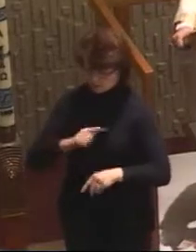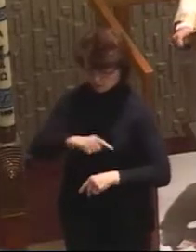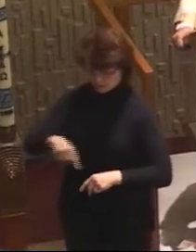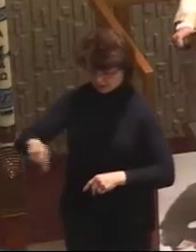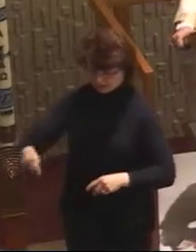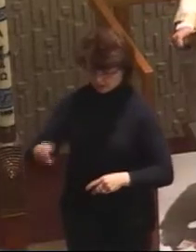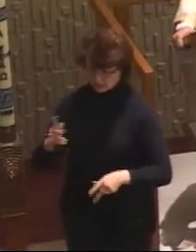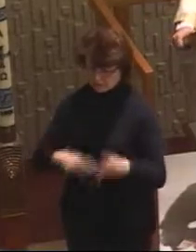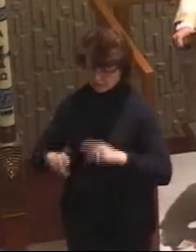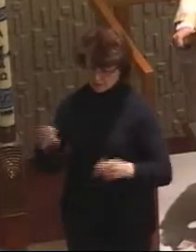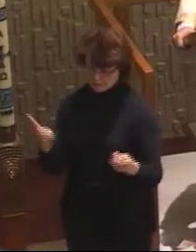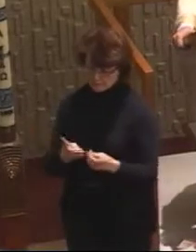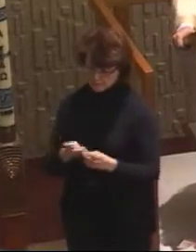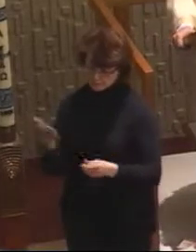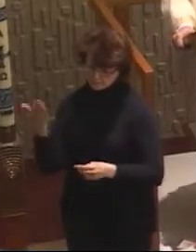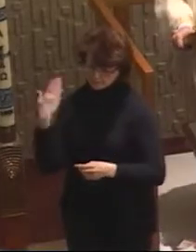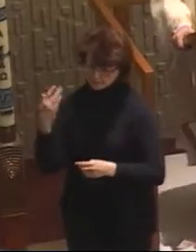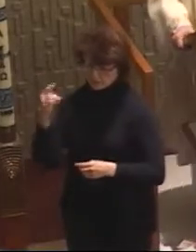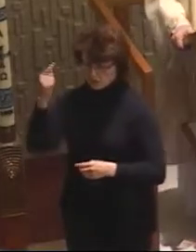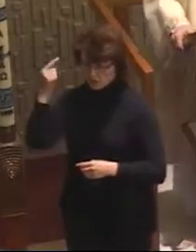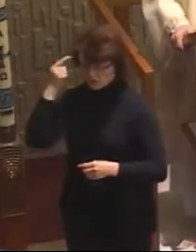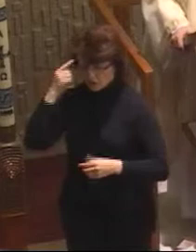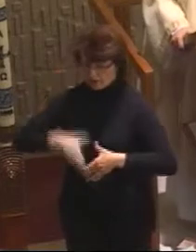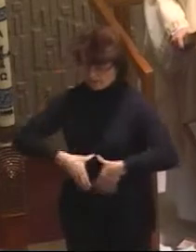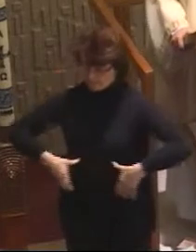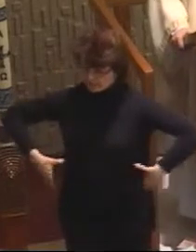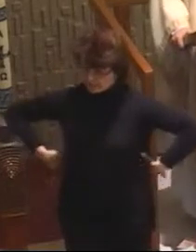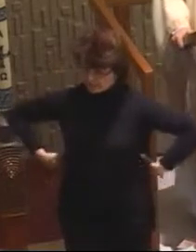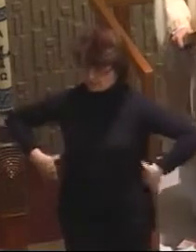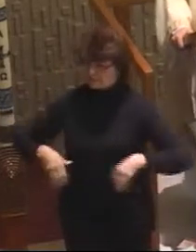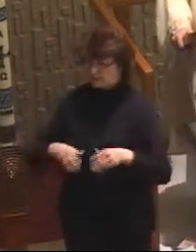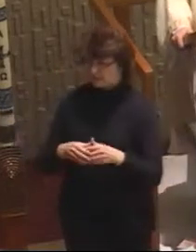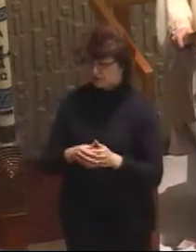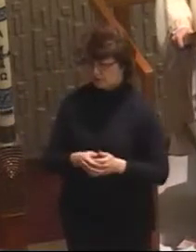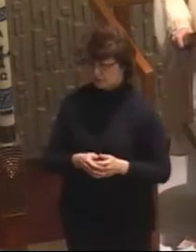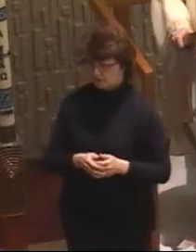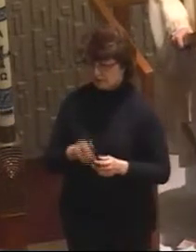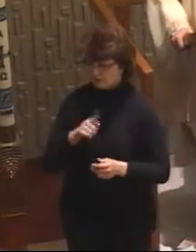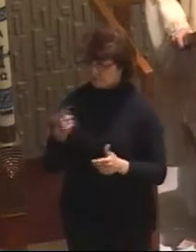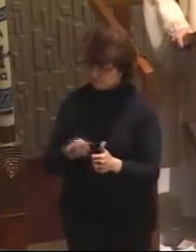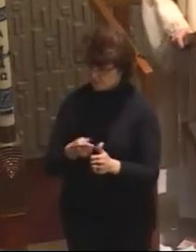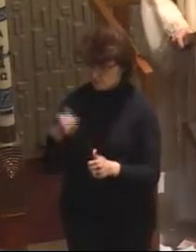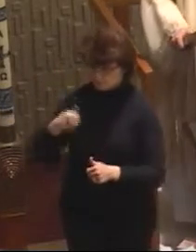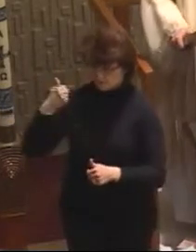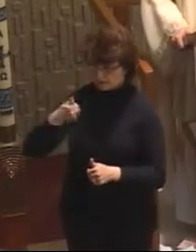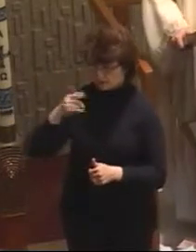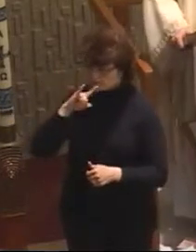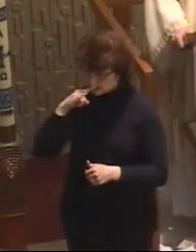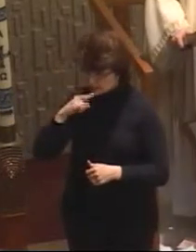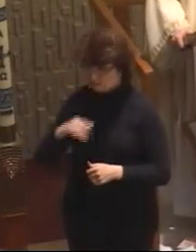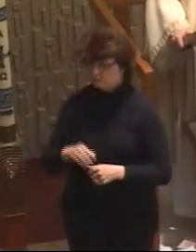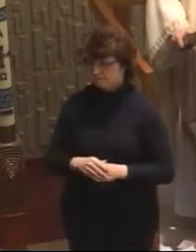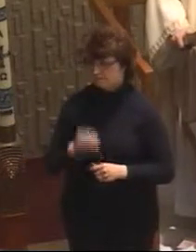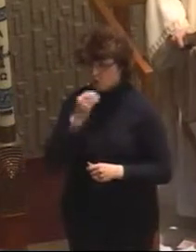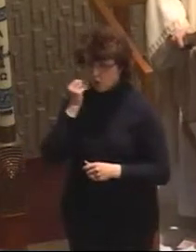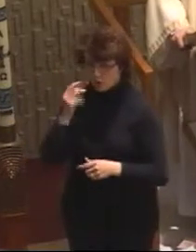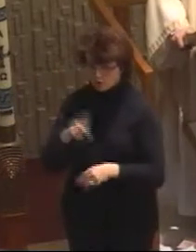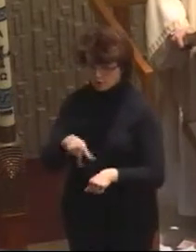And I thought of Monsignor Valerio Bernardo, my first pastor as a kid in my home